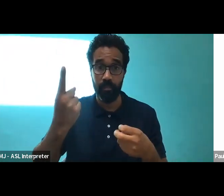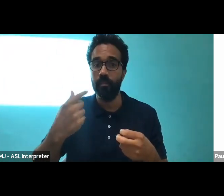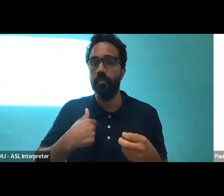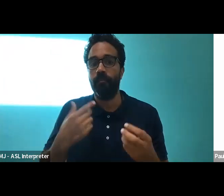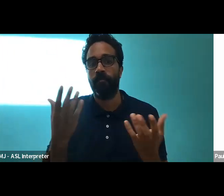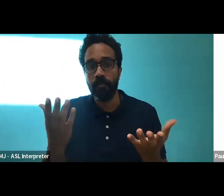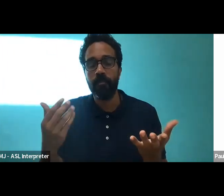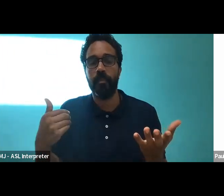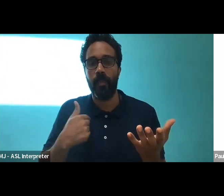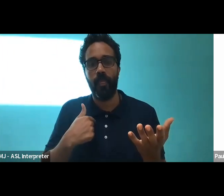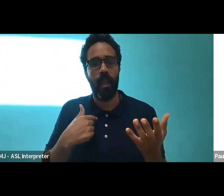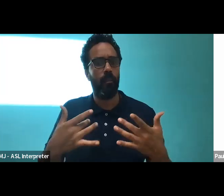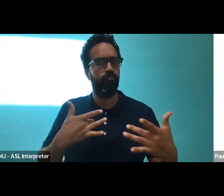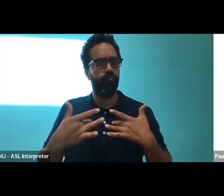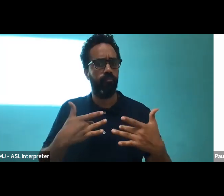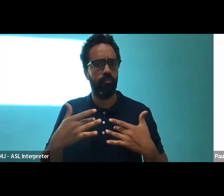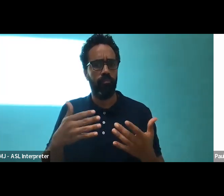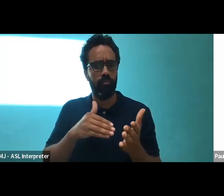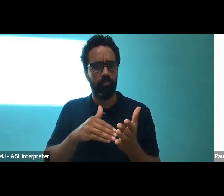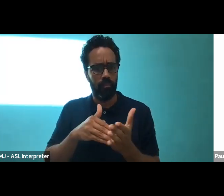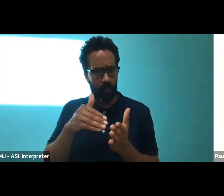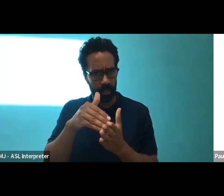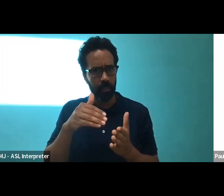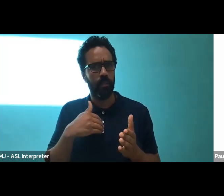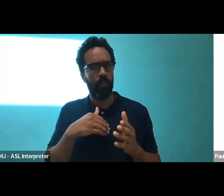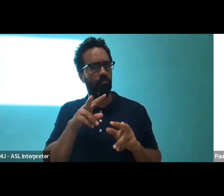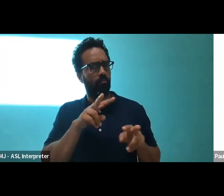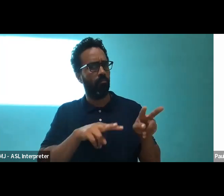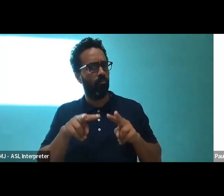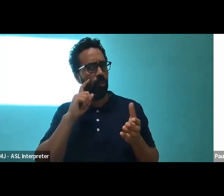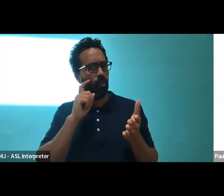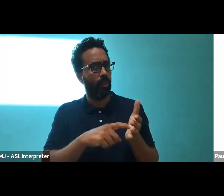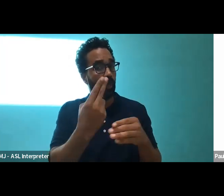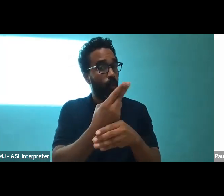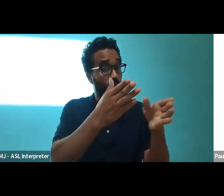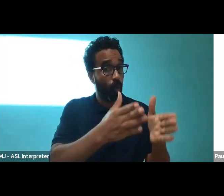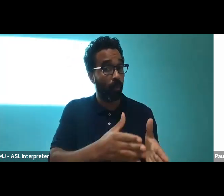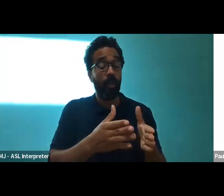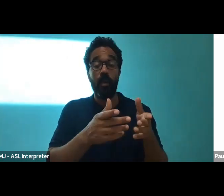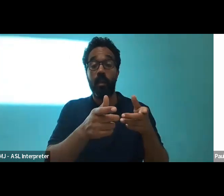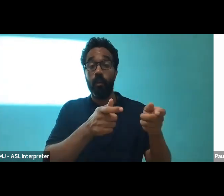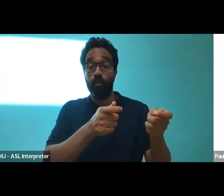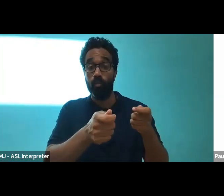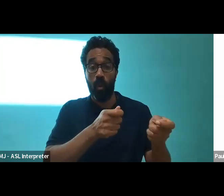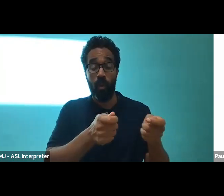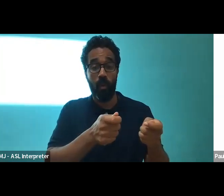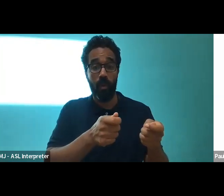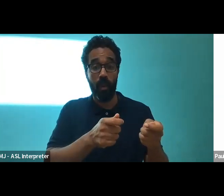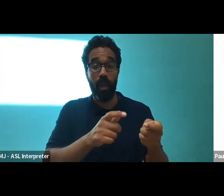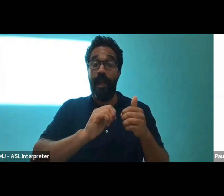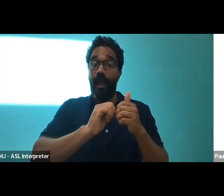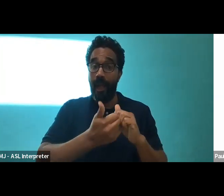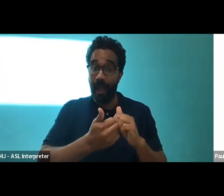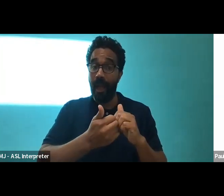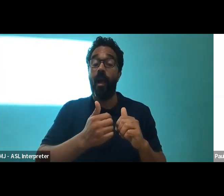about how sometimes consumer control is for compliance when it really ought to